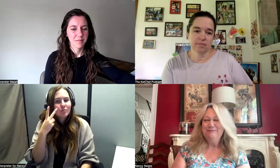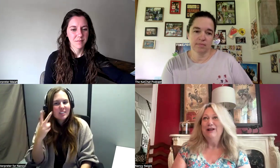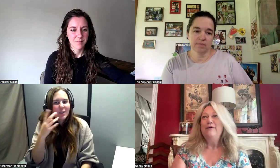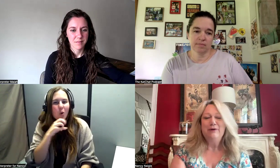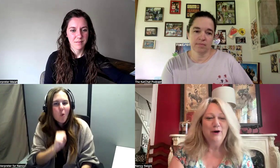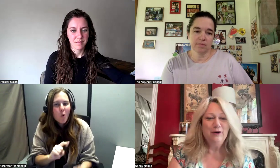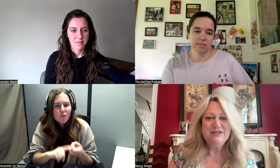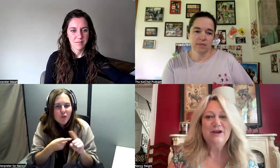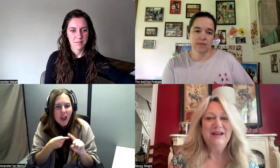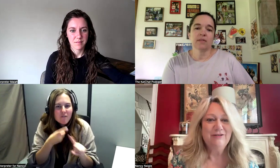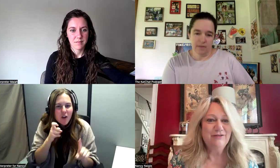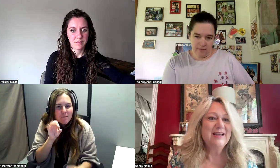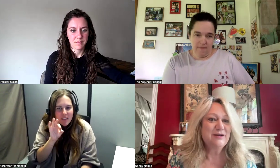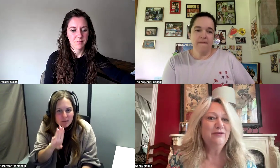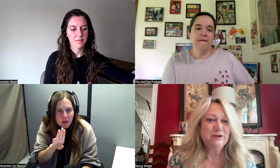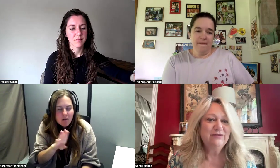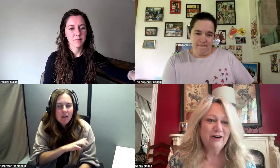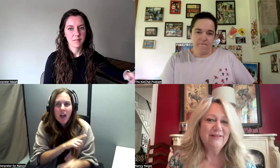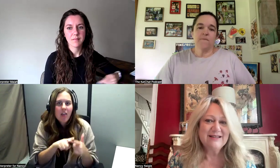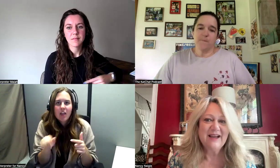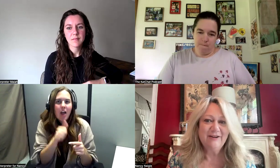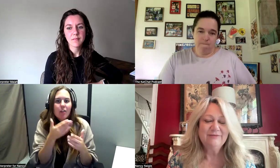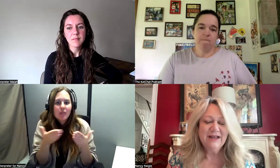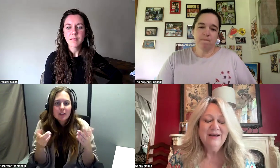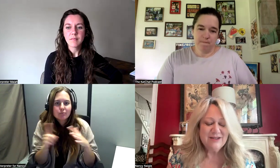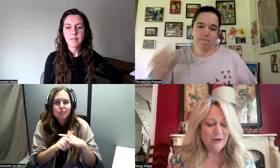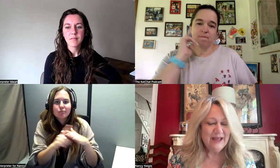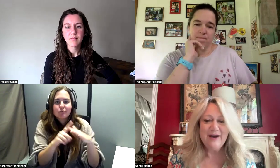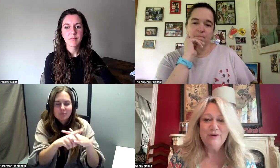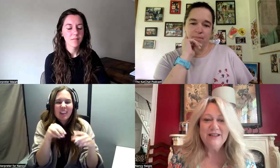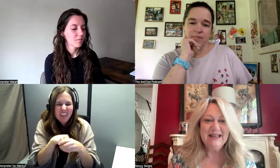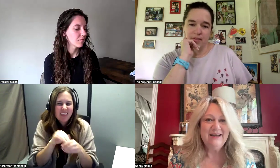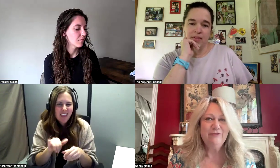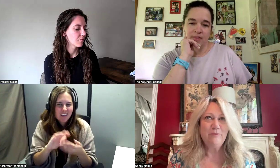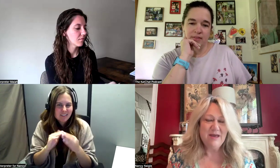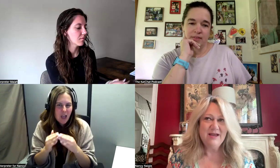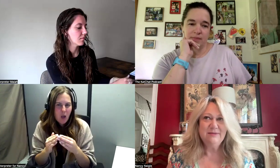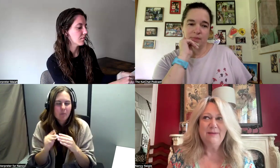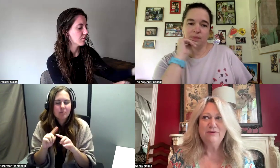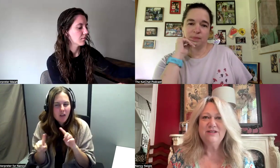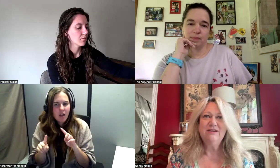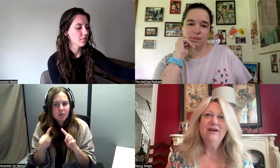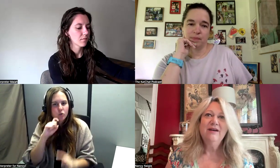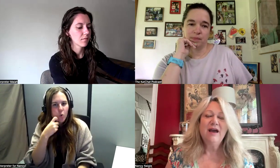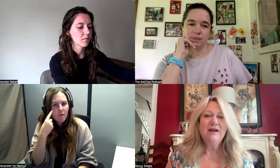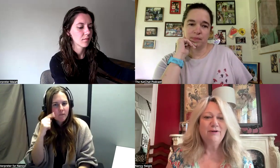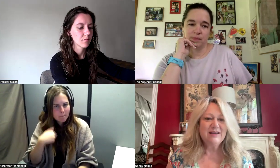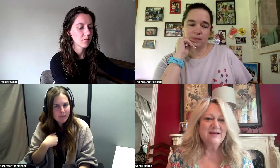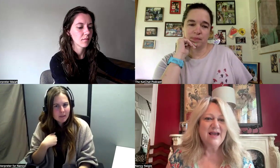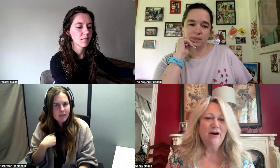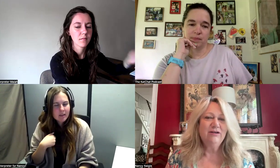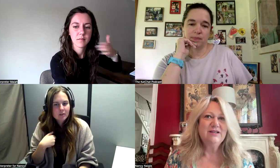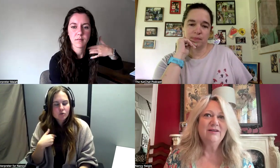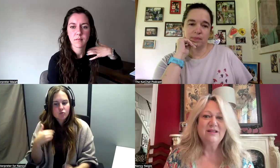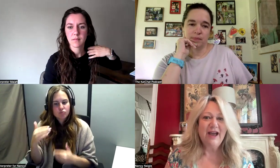and lo and behold, so many other things unfolded for her in that town. So yeah, really neat for me to be able to kind of